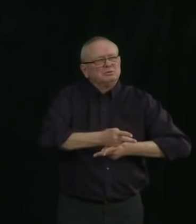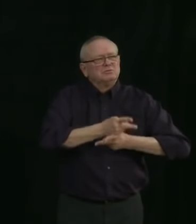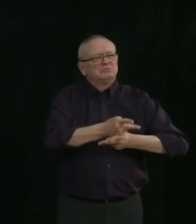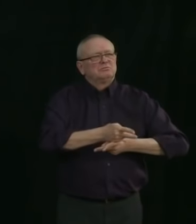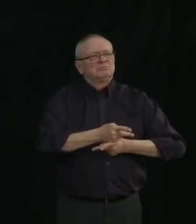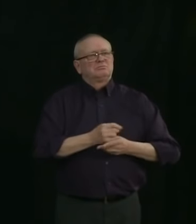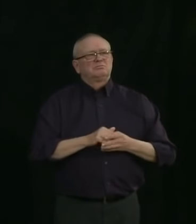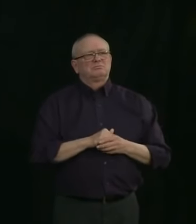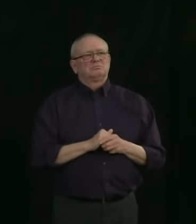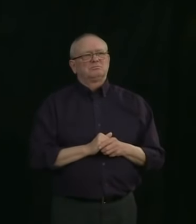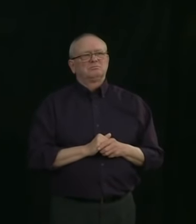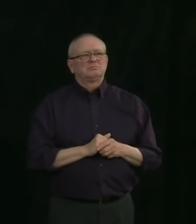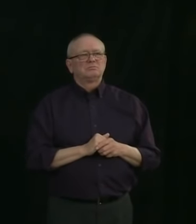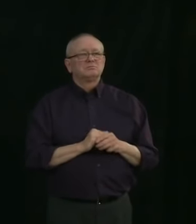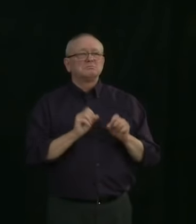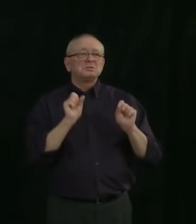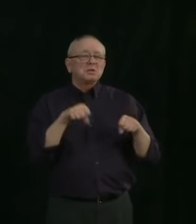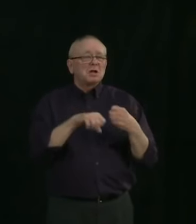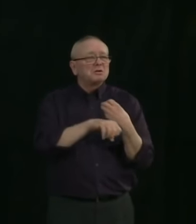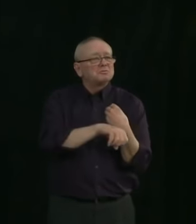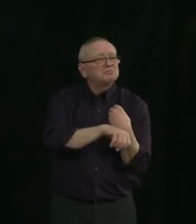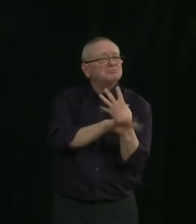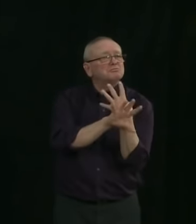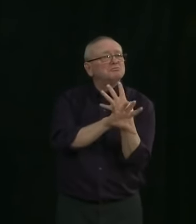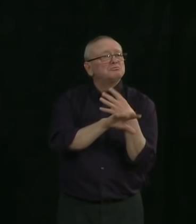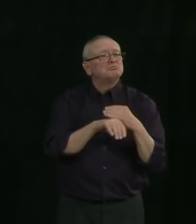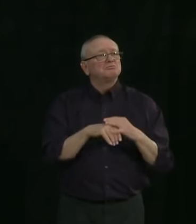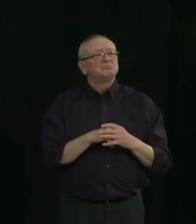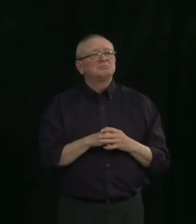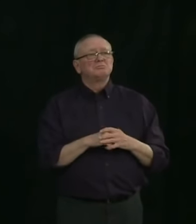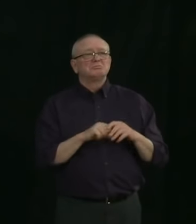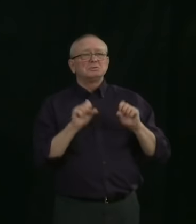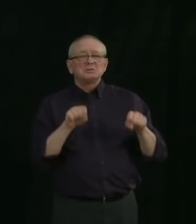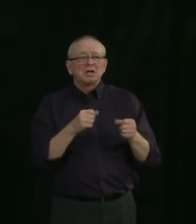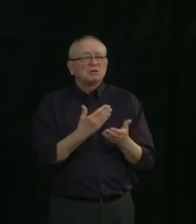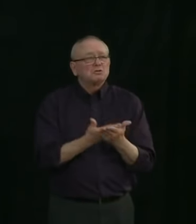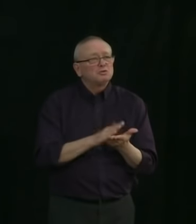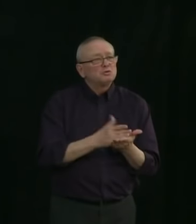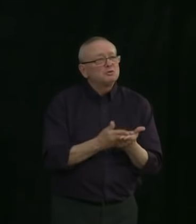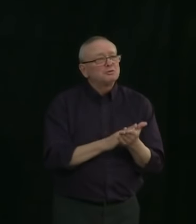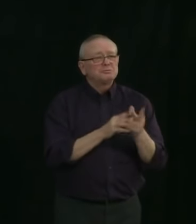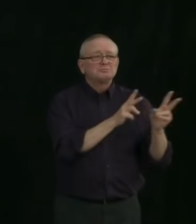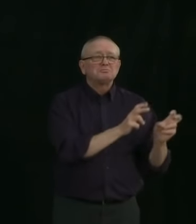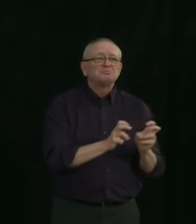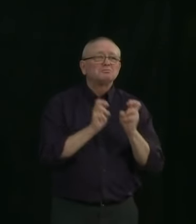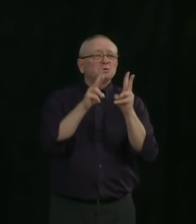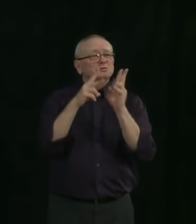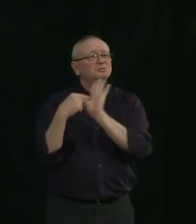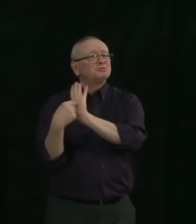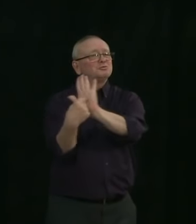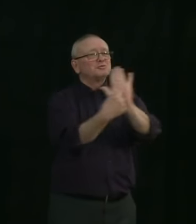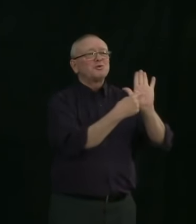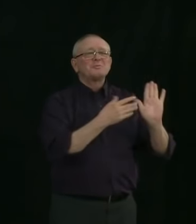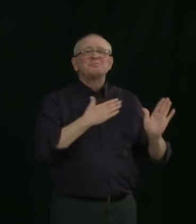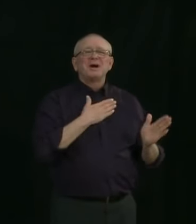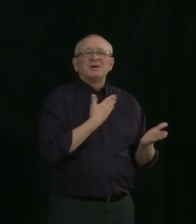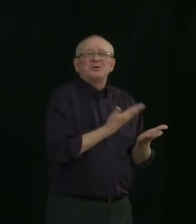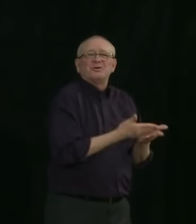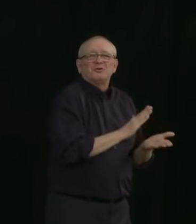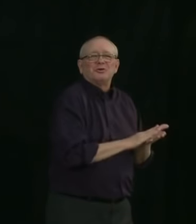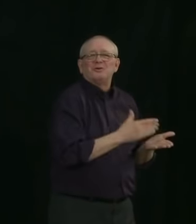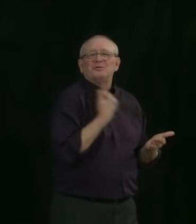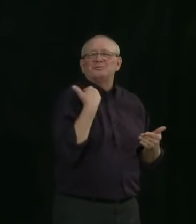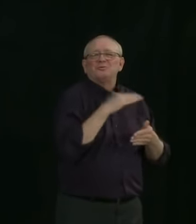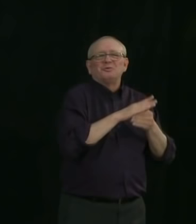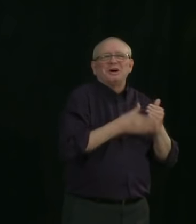through FaceTime. Remember that being isolated physically does not mean that we are alone. Be physically distant, but